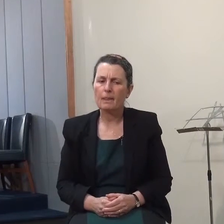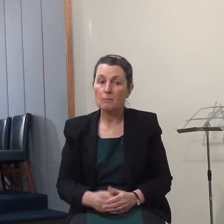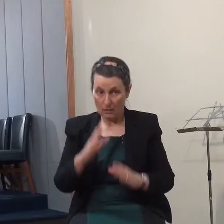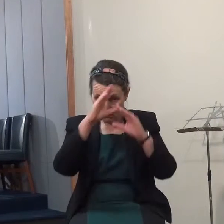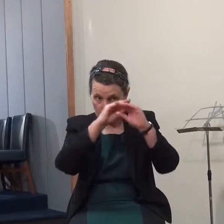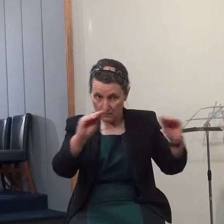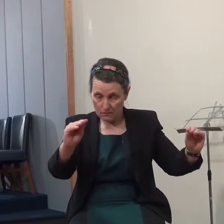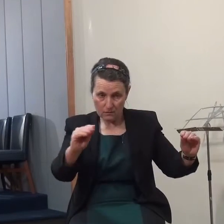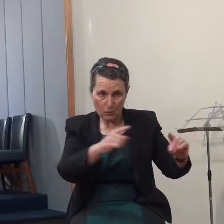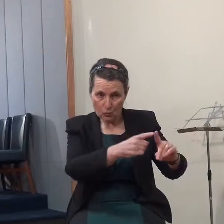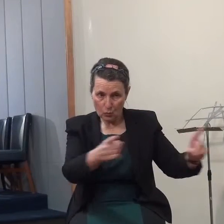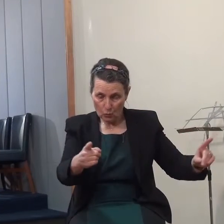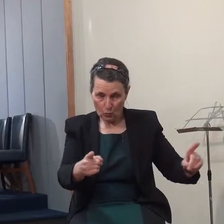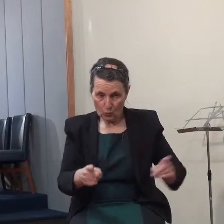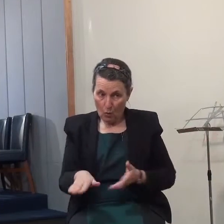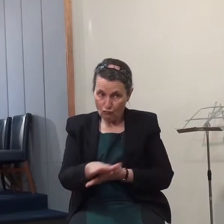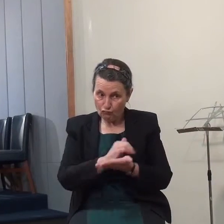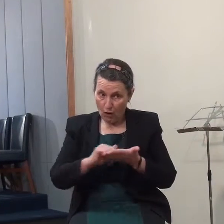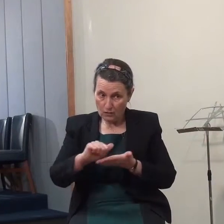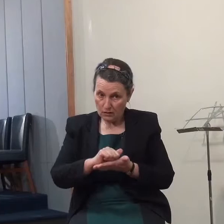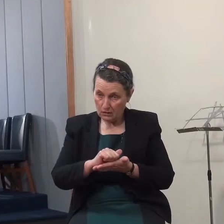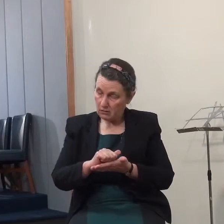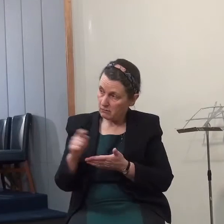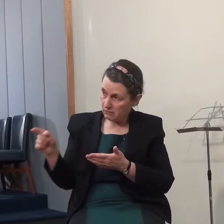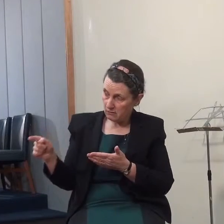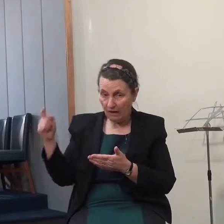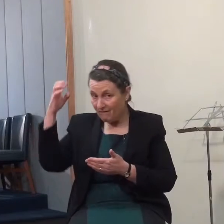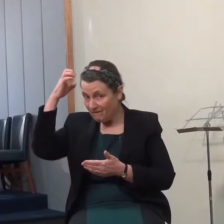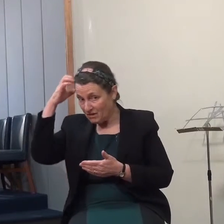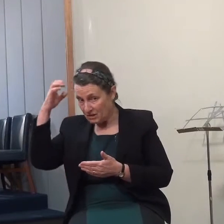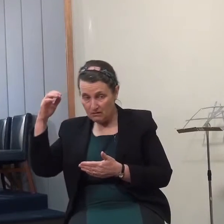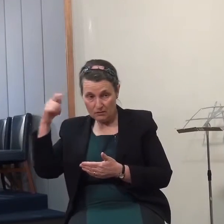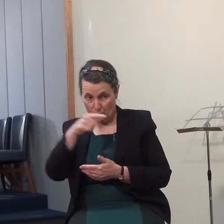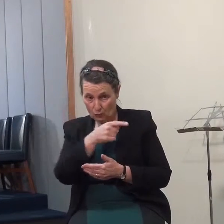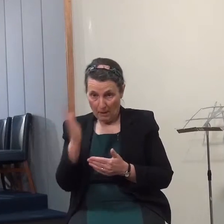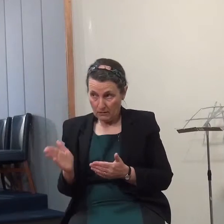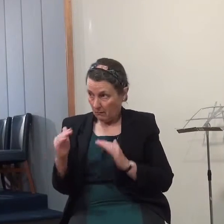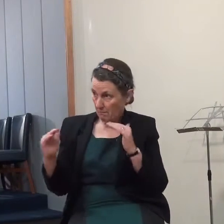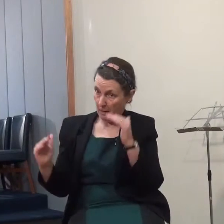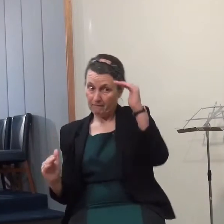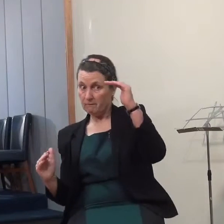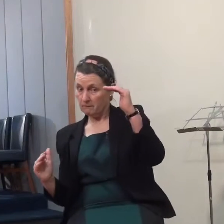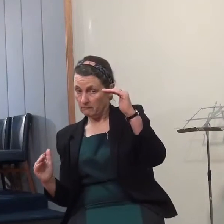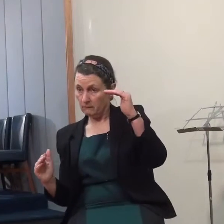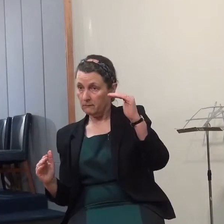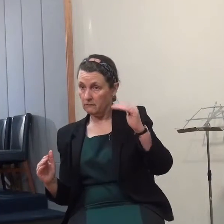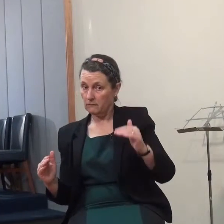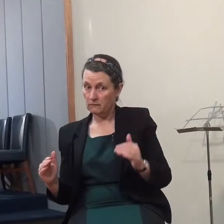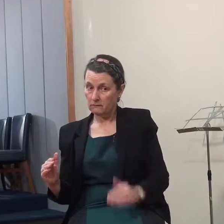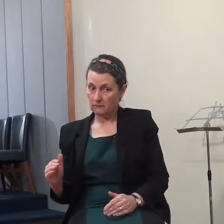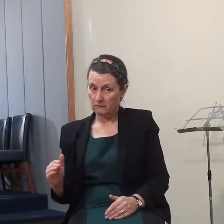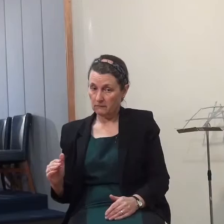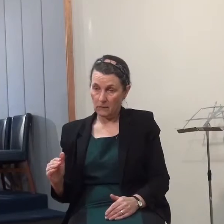your righteousness shall exceed the righteousness of the scribes and Pharisees, ye shall in